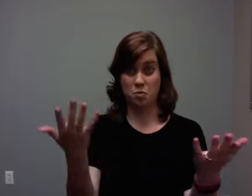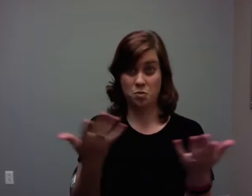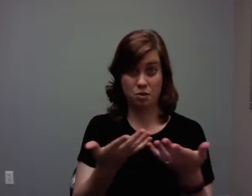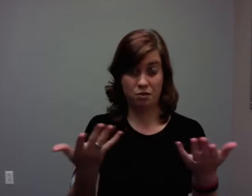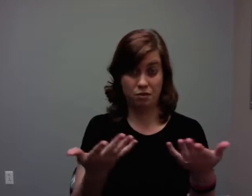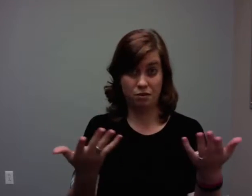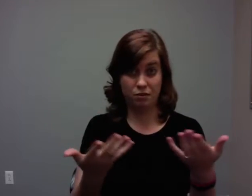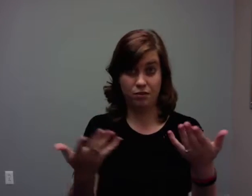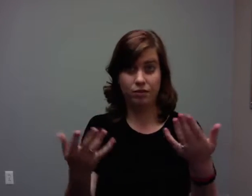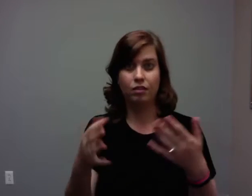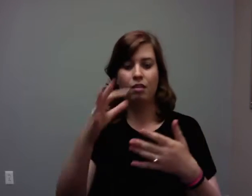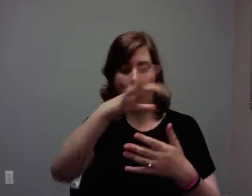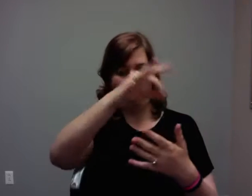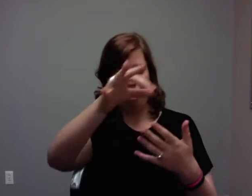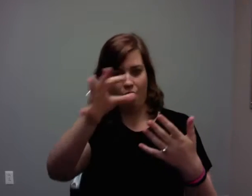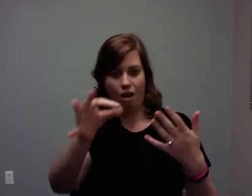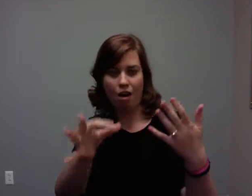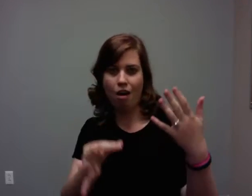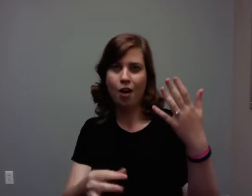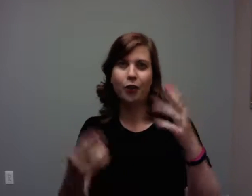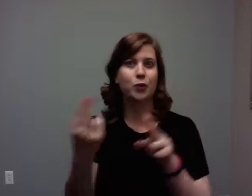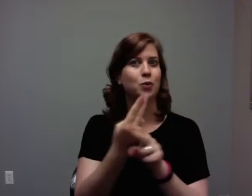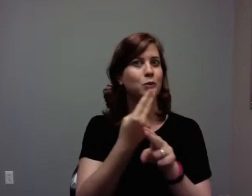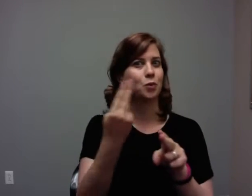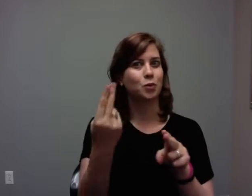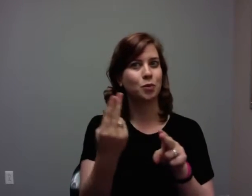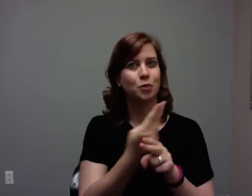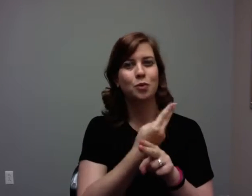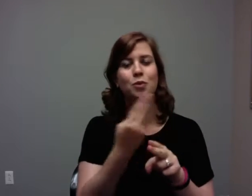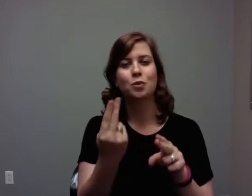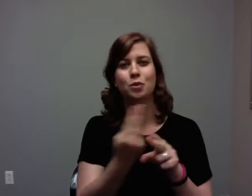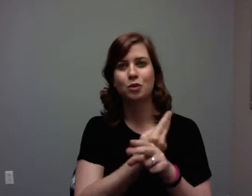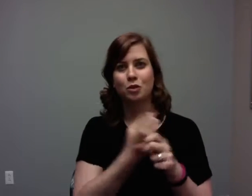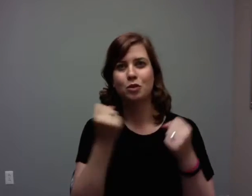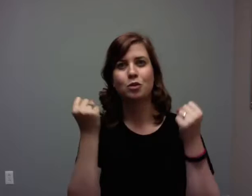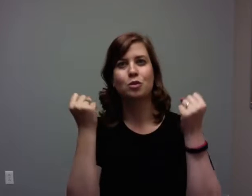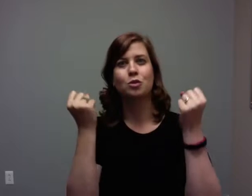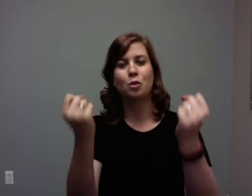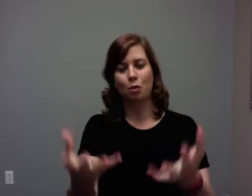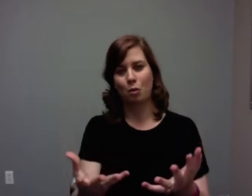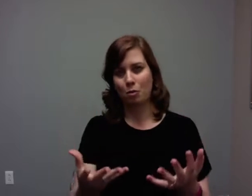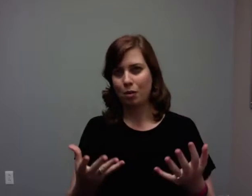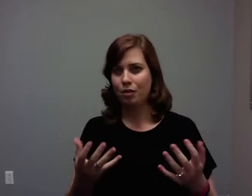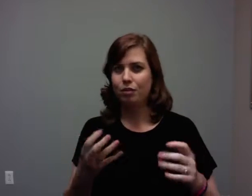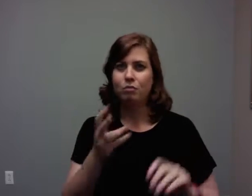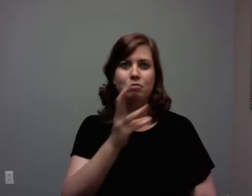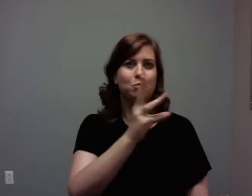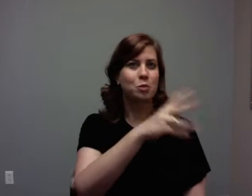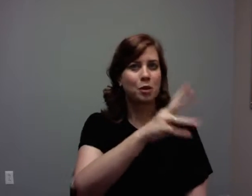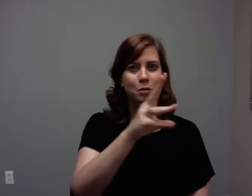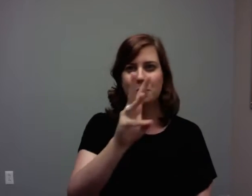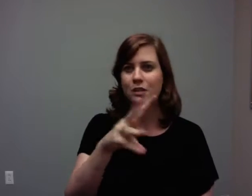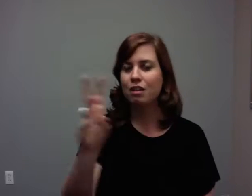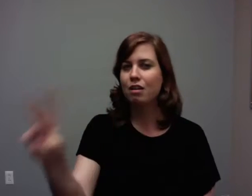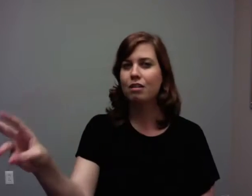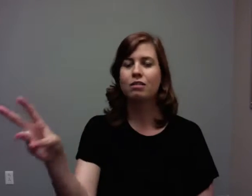your options. And there are really a lot out there right now. As I said, there's those different adoption registry sites,